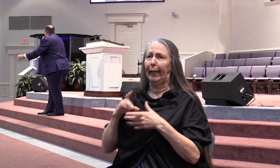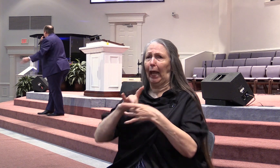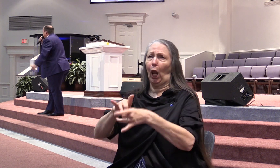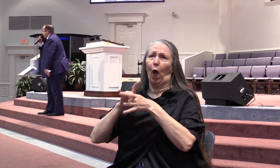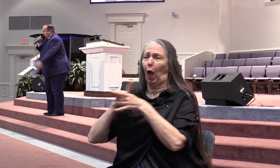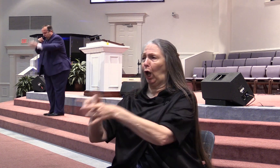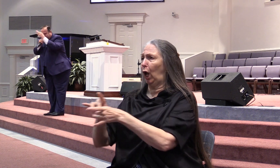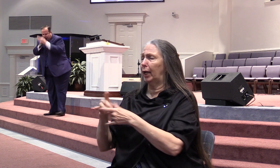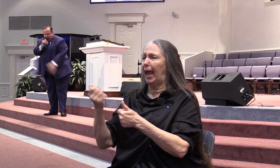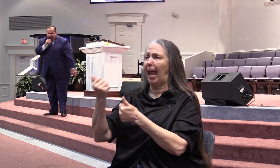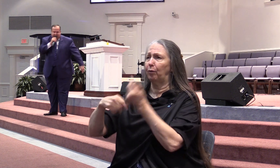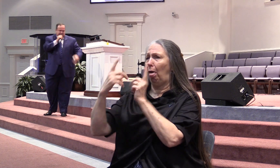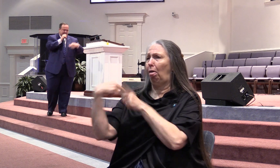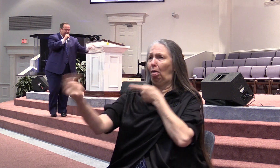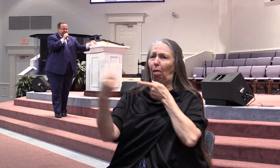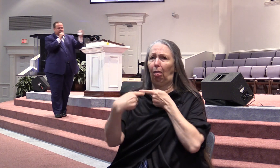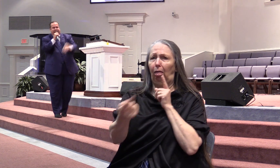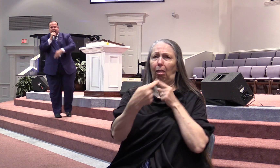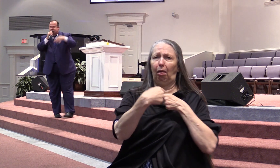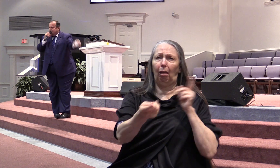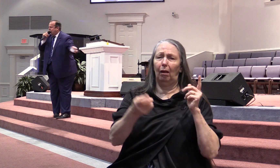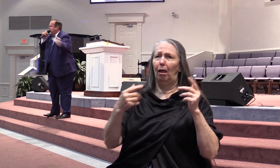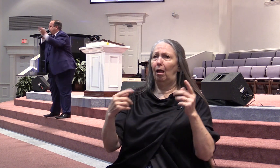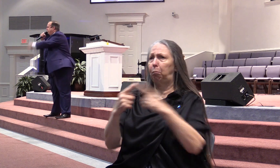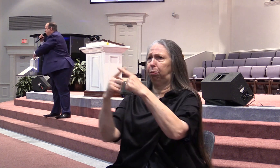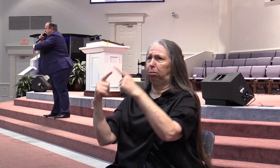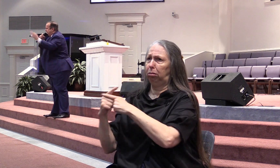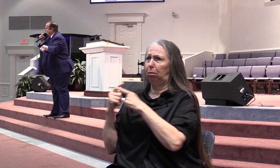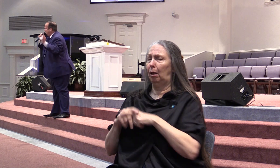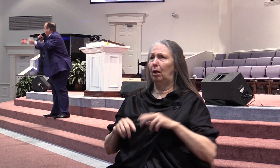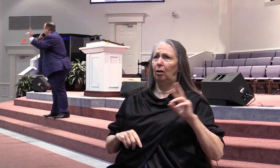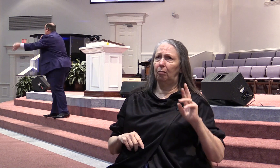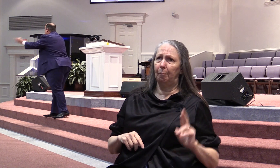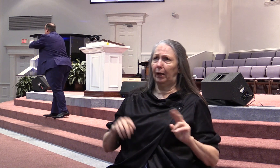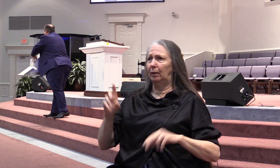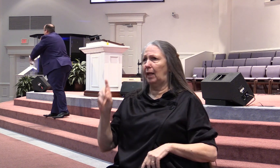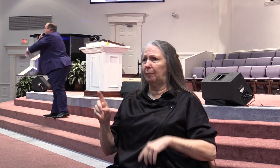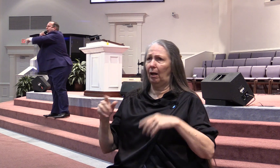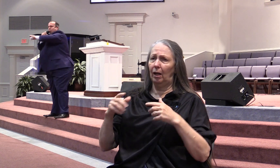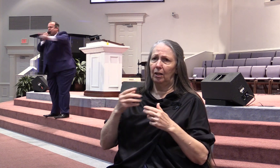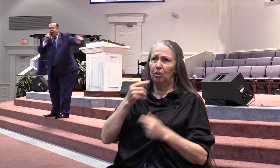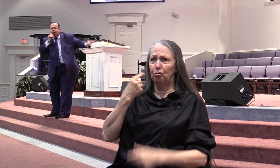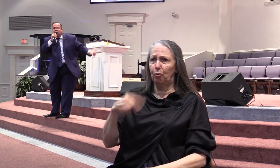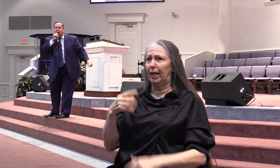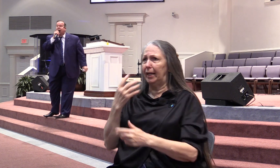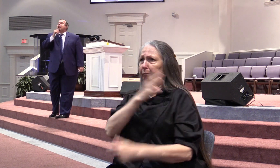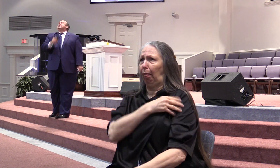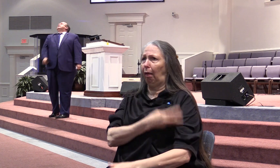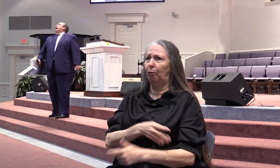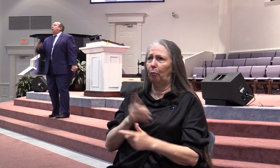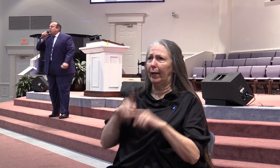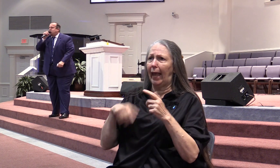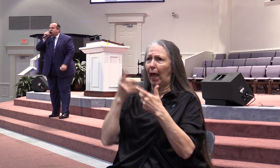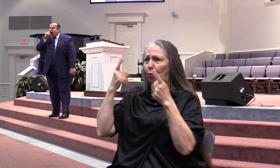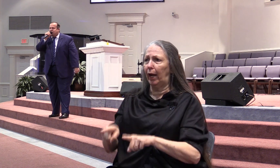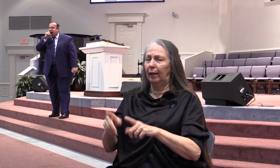many differences. There's too many lines. There's left and right, Democrat and Republican, and black and white and green and plaid, and we can't get along.